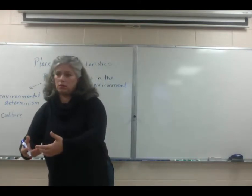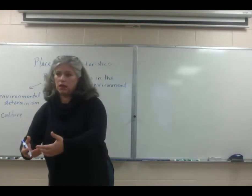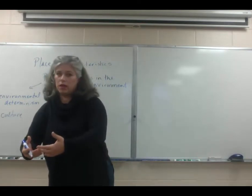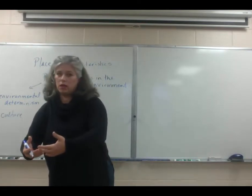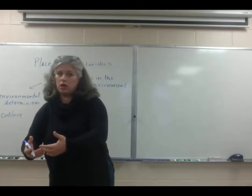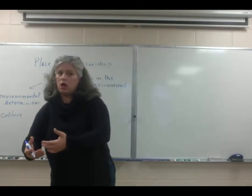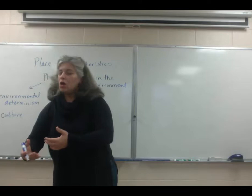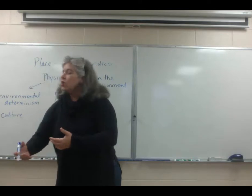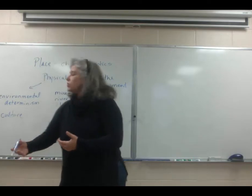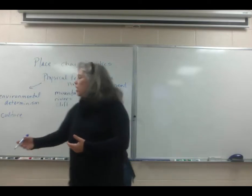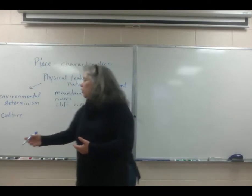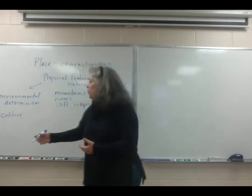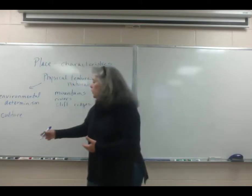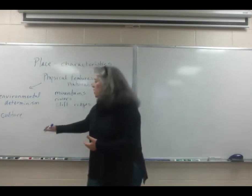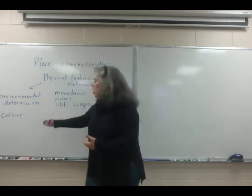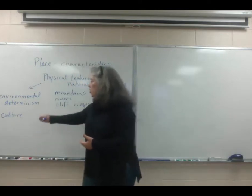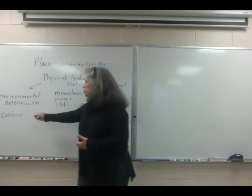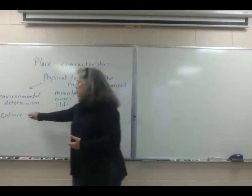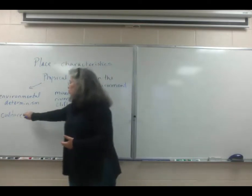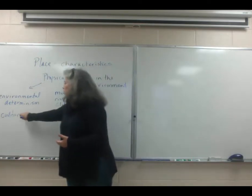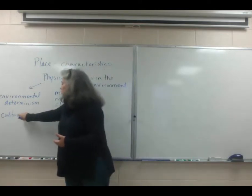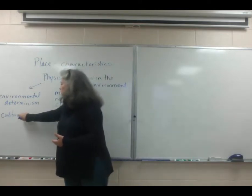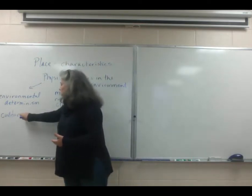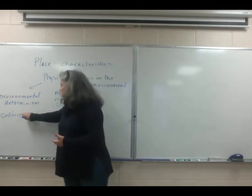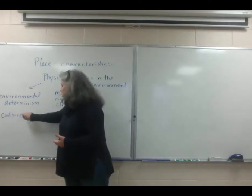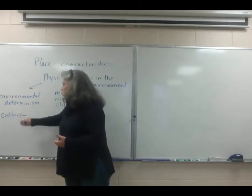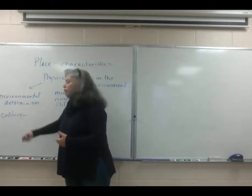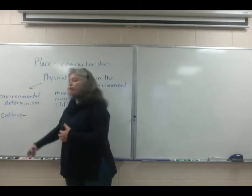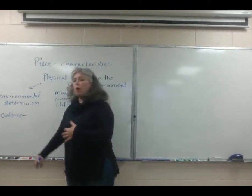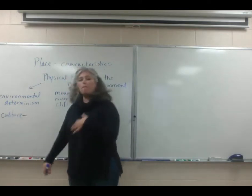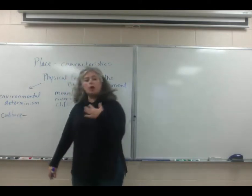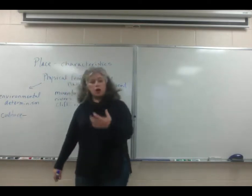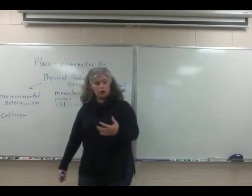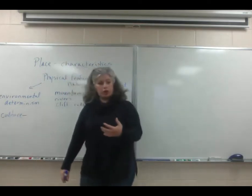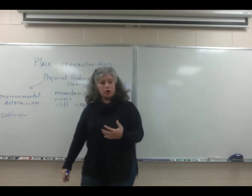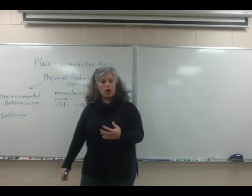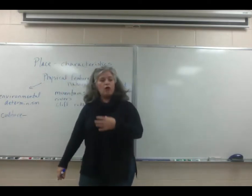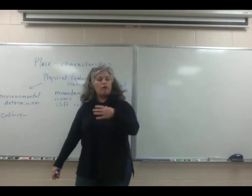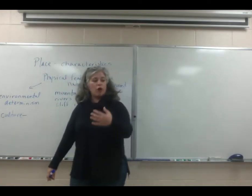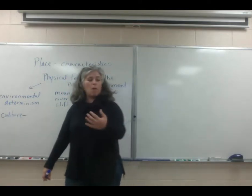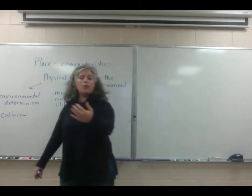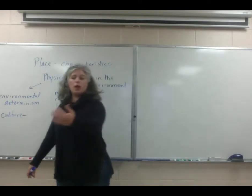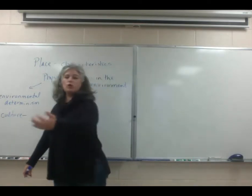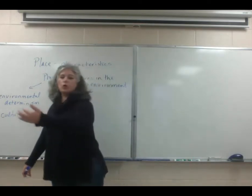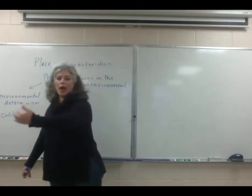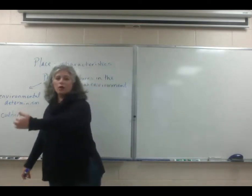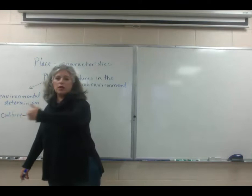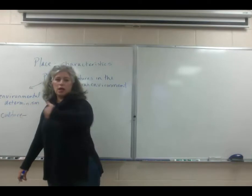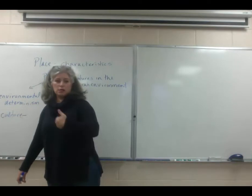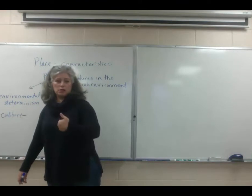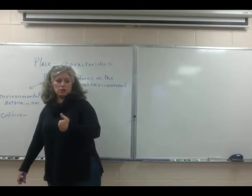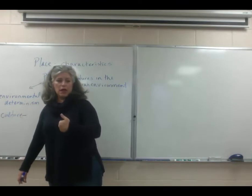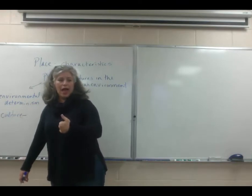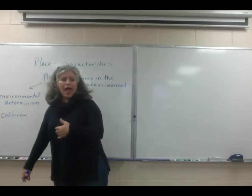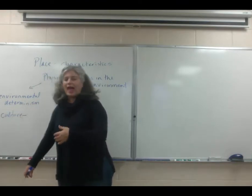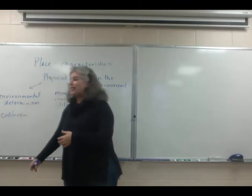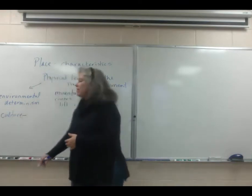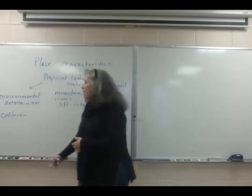okay? So culture we learn from birth from those around us, and